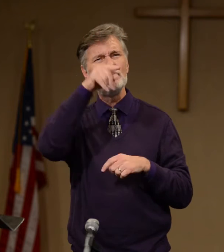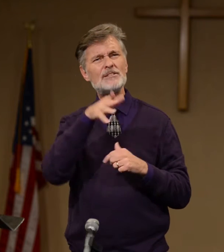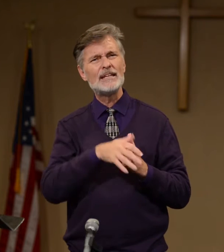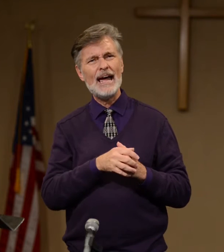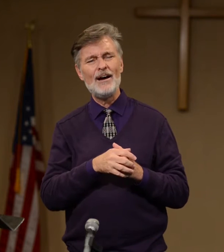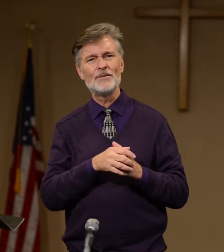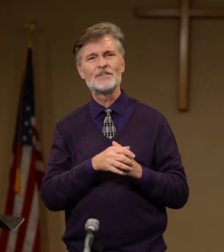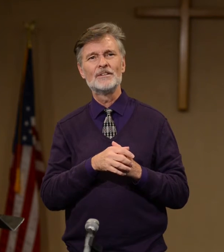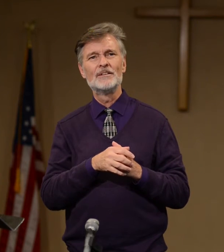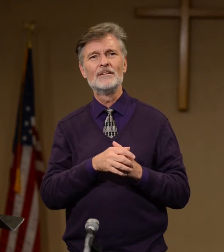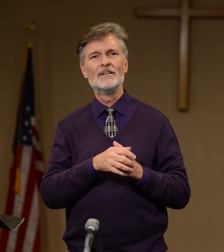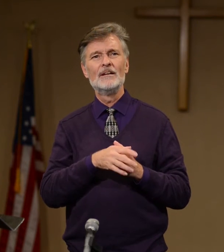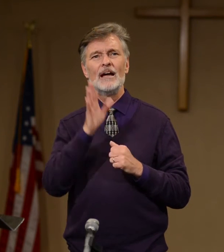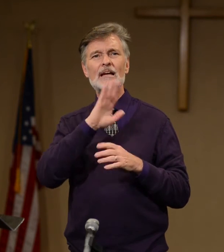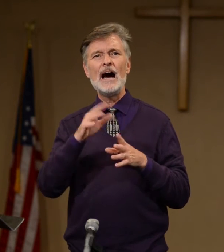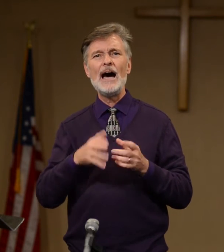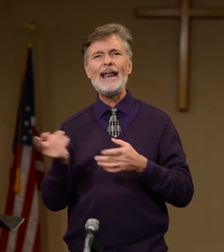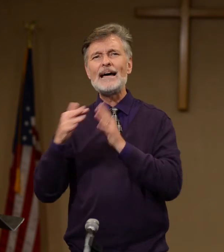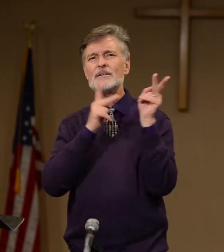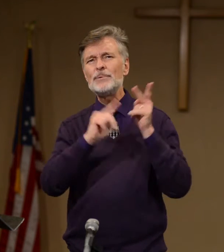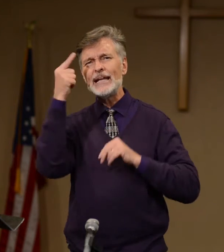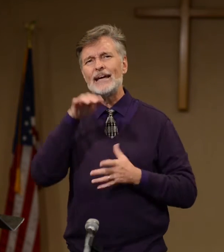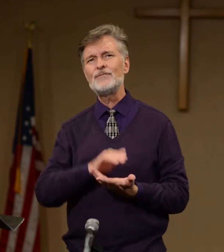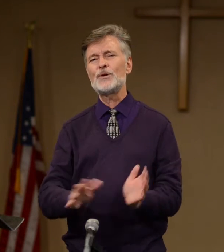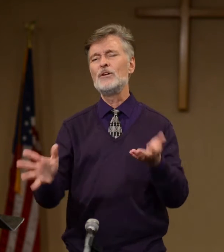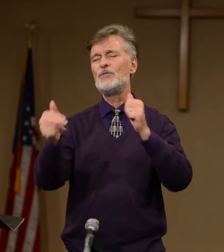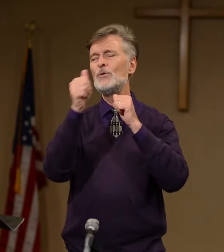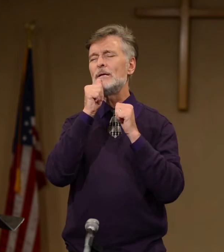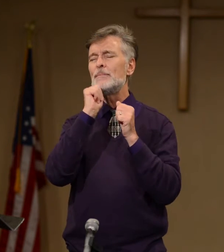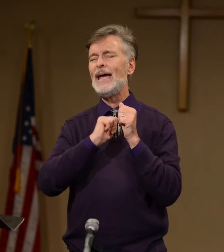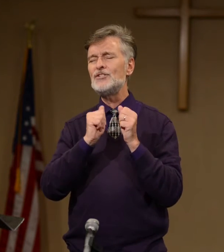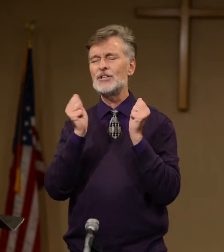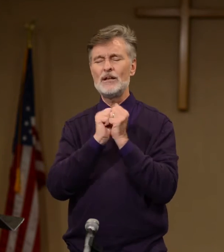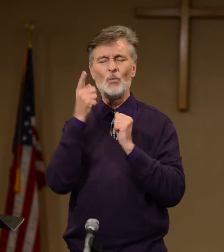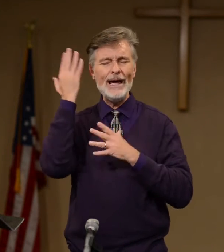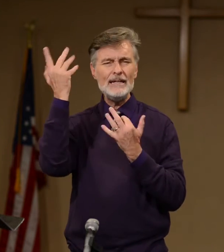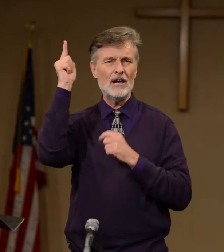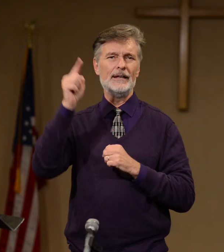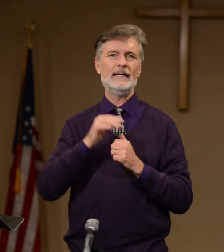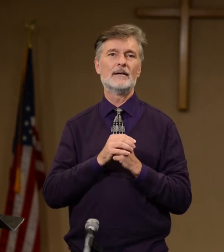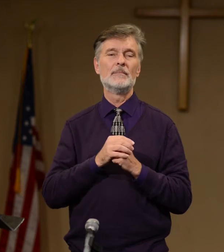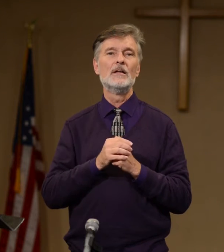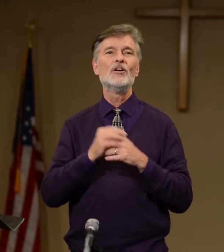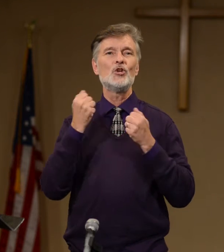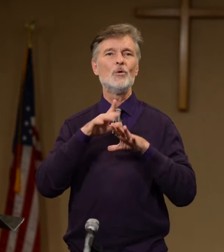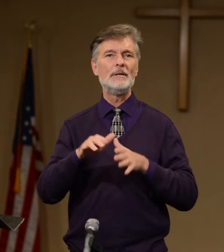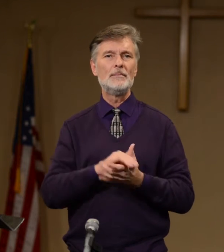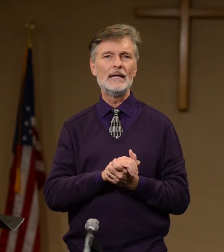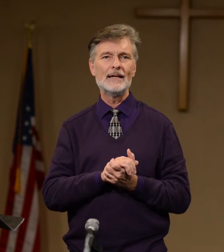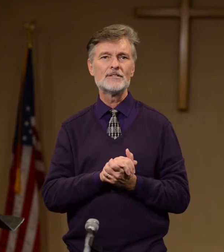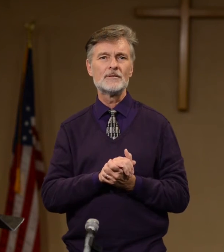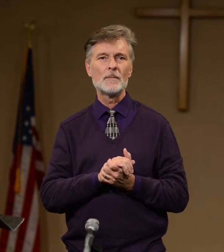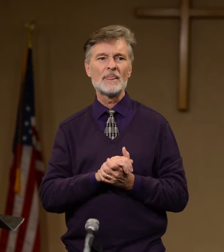missing out. God has a plan for you. And if you will be patient and wait on him, you will be blessed.